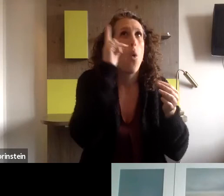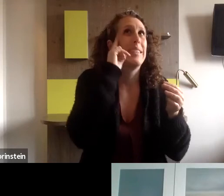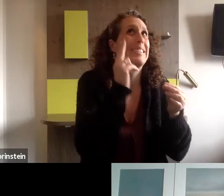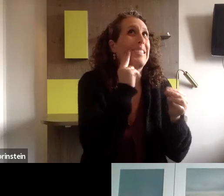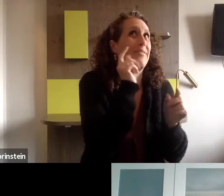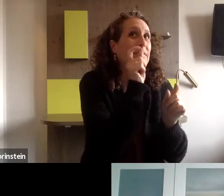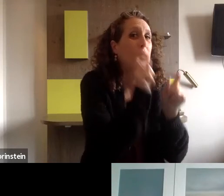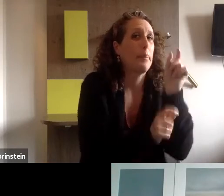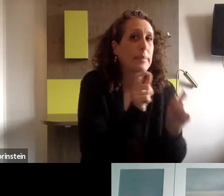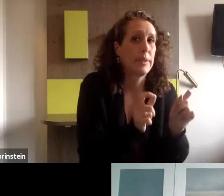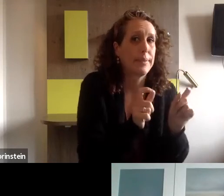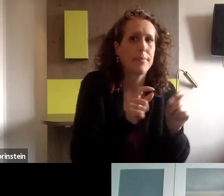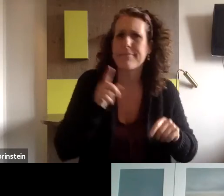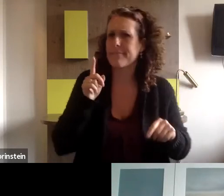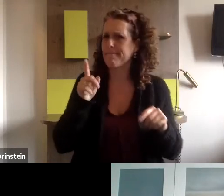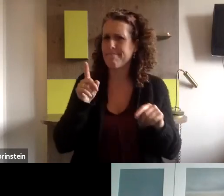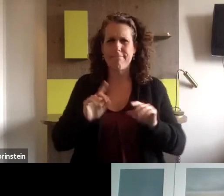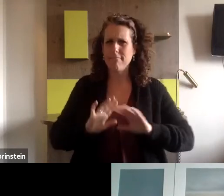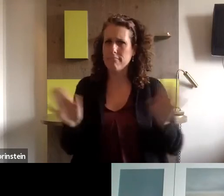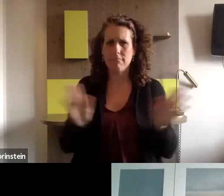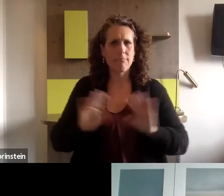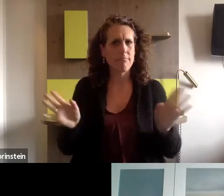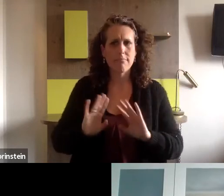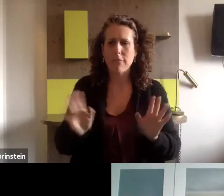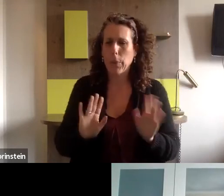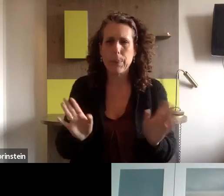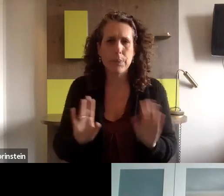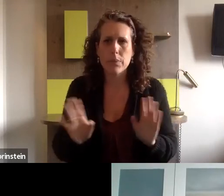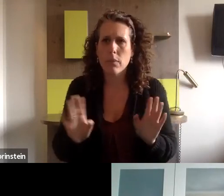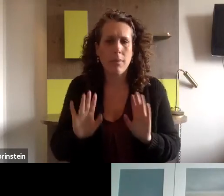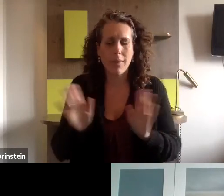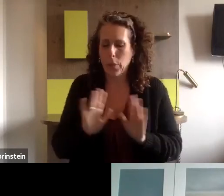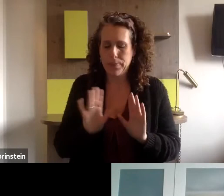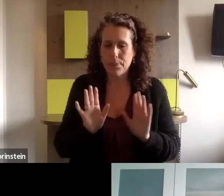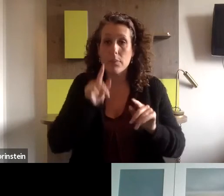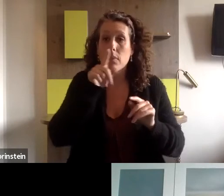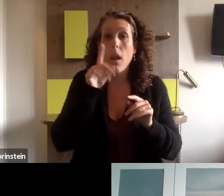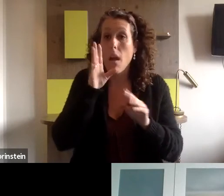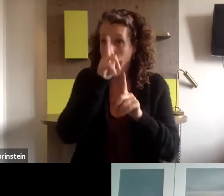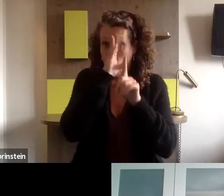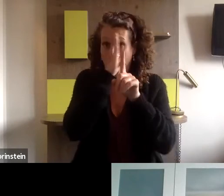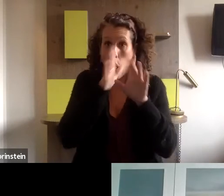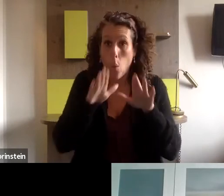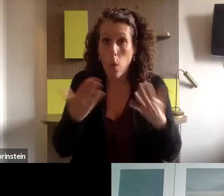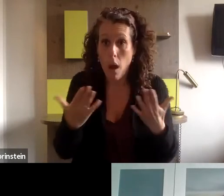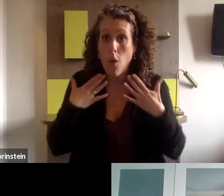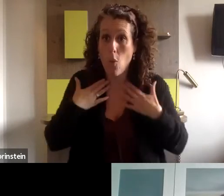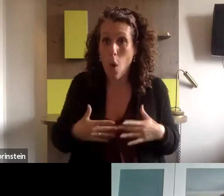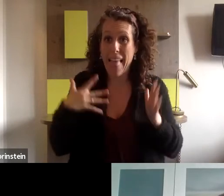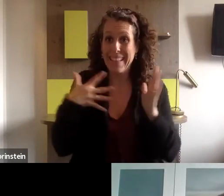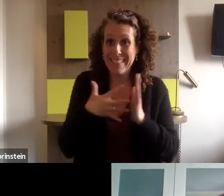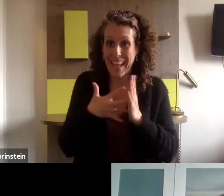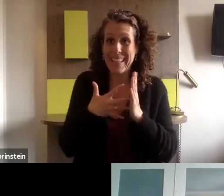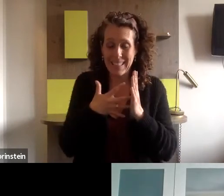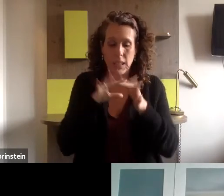No, we are using several, or the goal is to have different tests available that are in